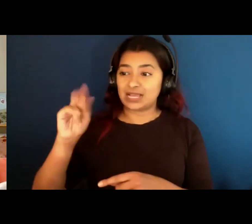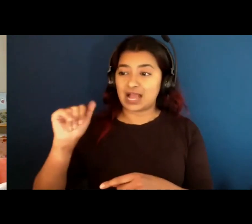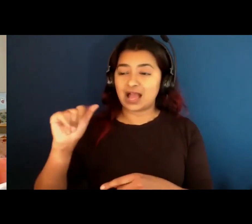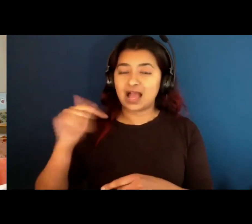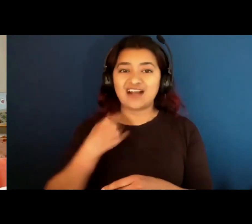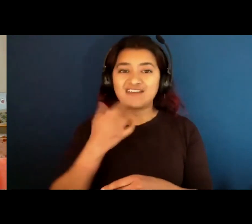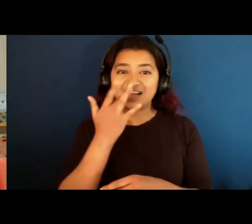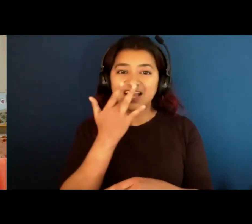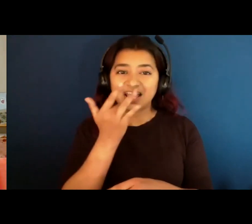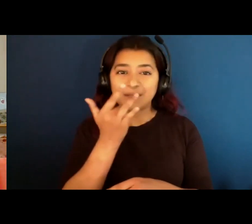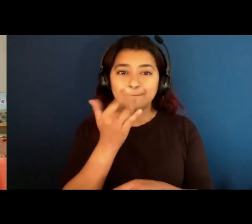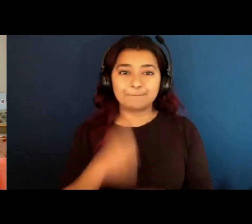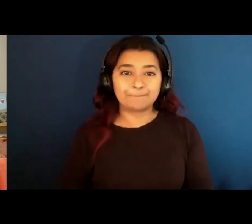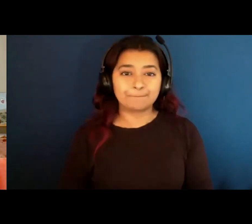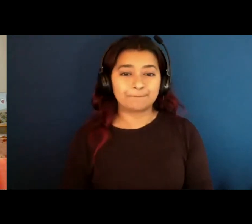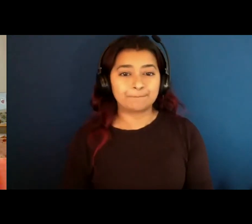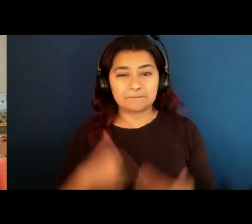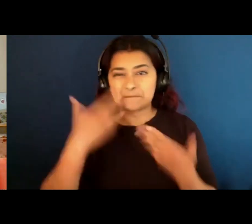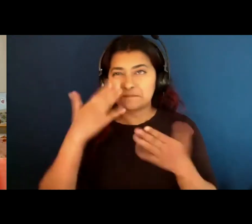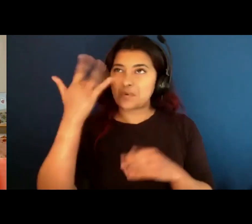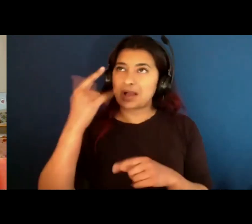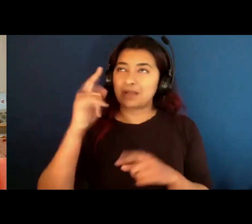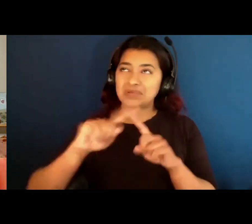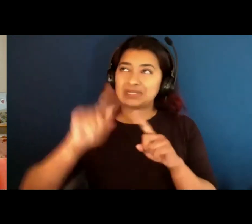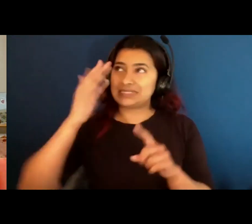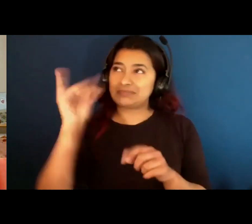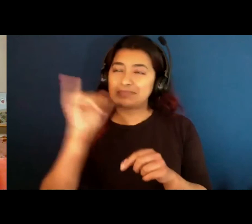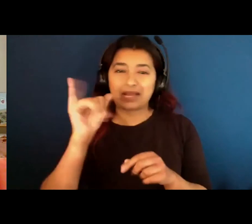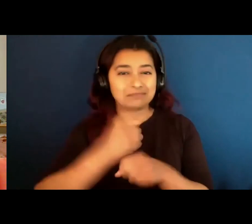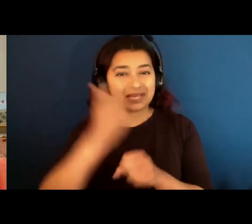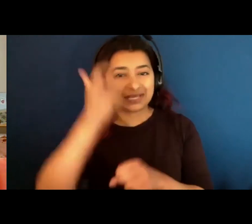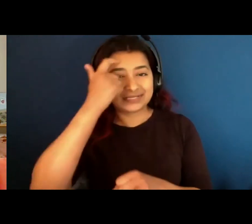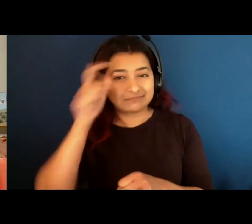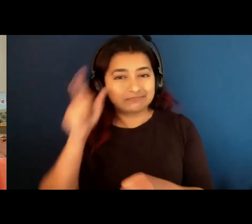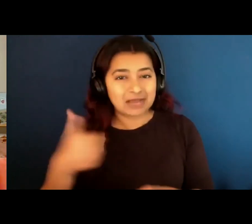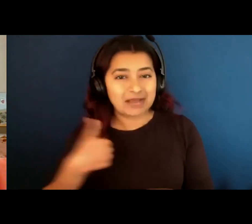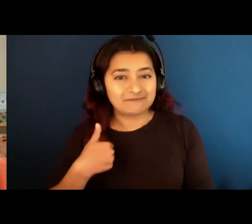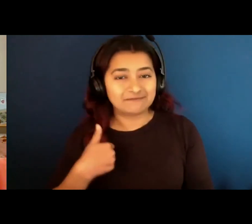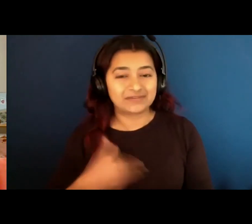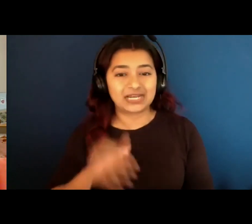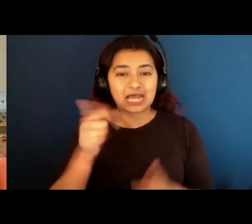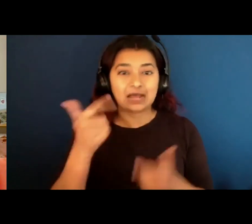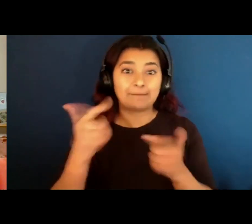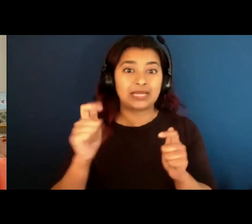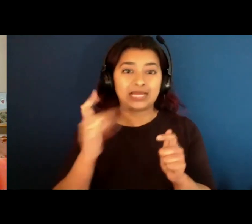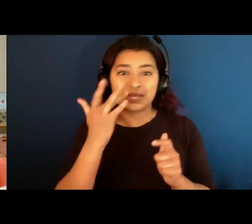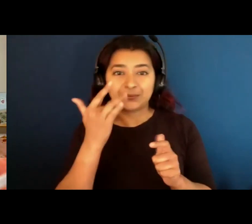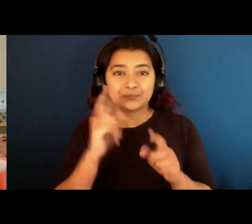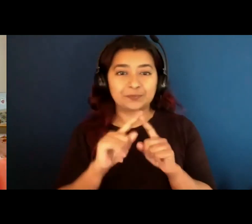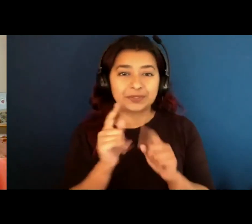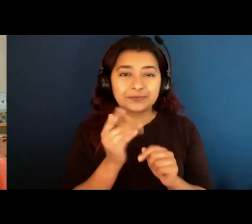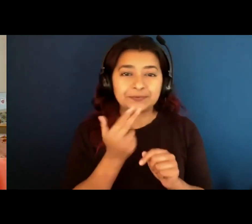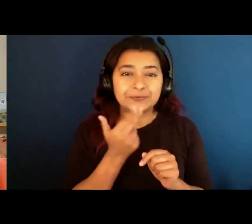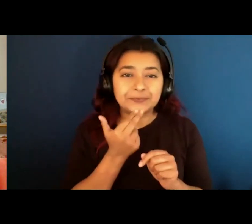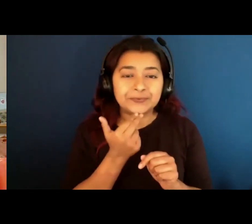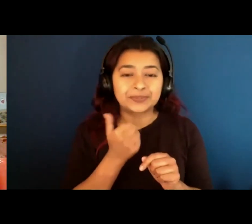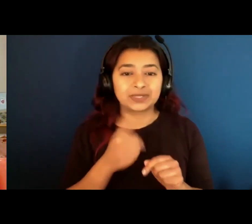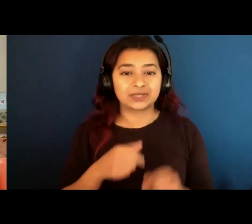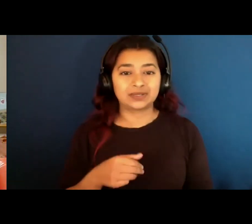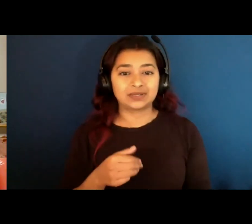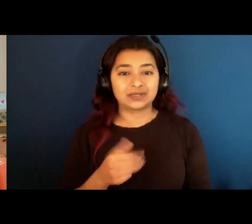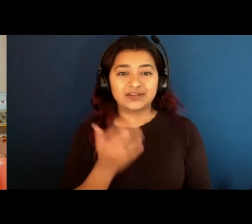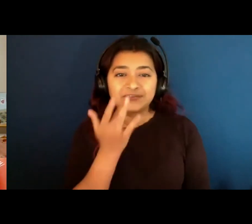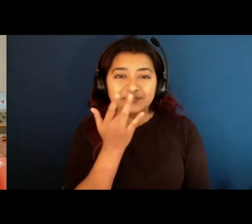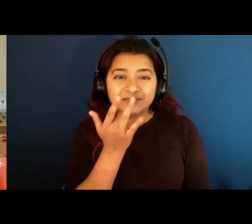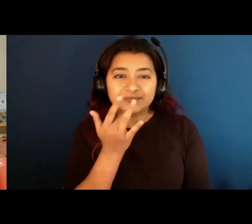teeth. Not sure why, just seems like it makes sense. Not a humongous gap, but a small one, a thin space between